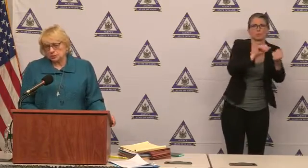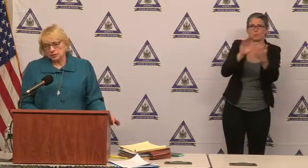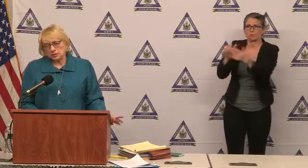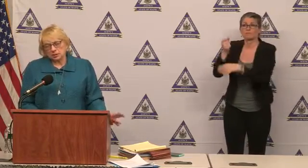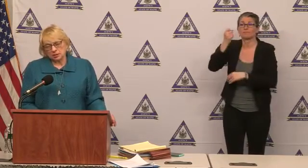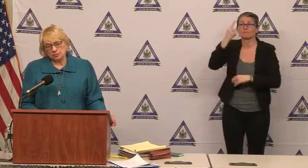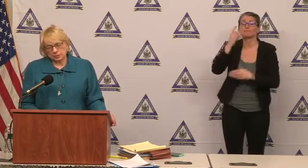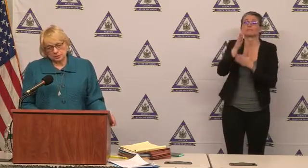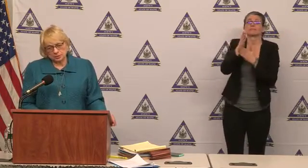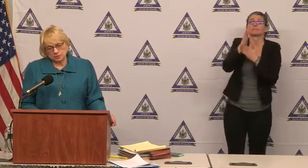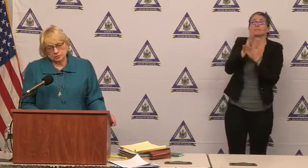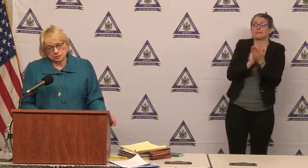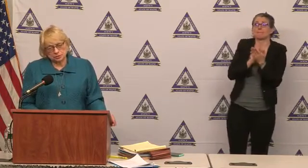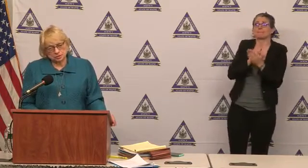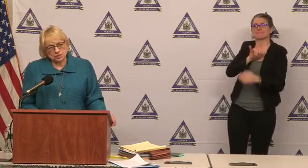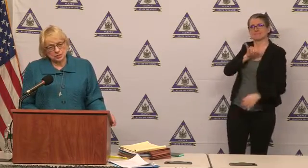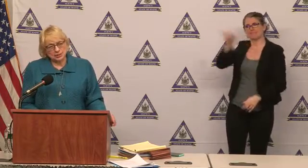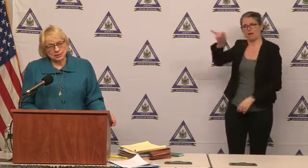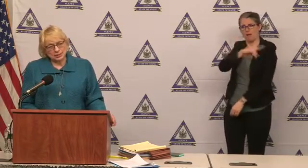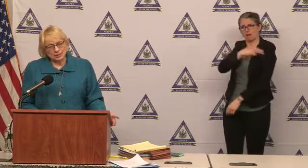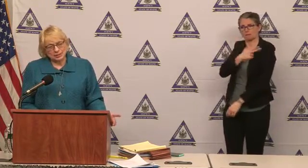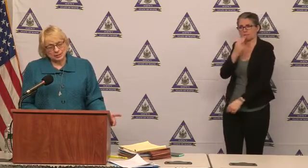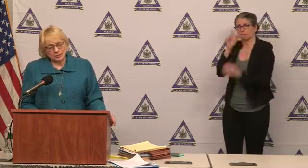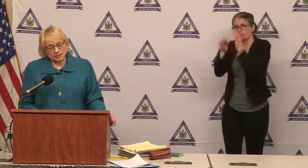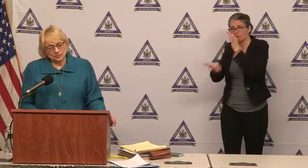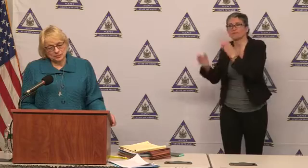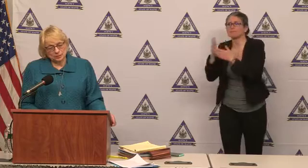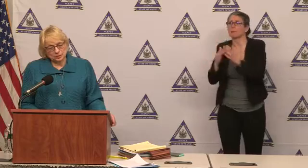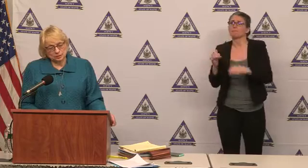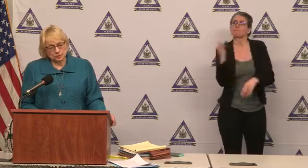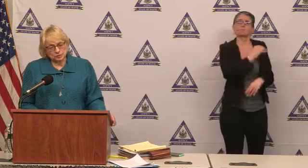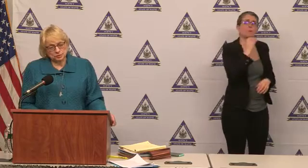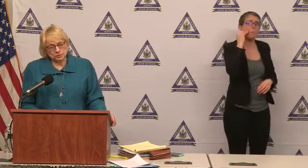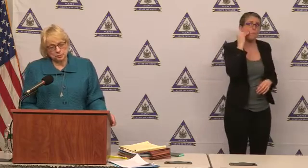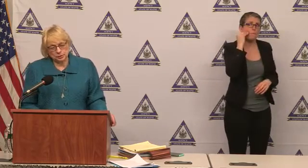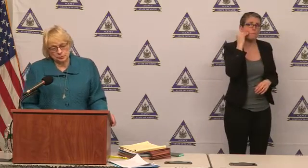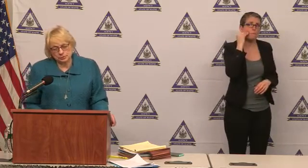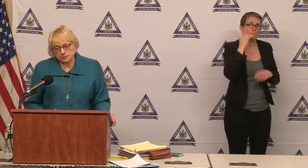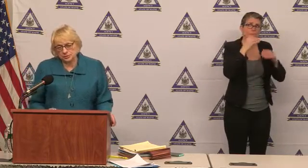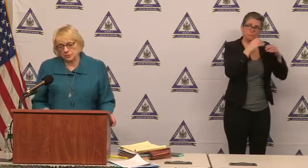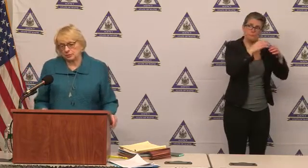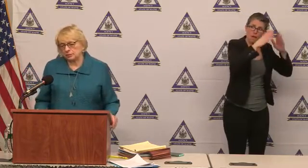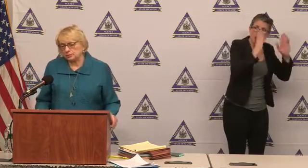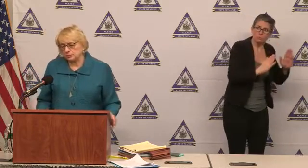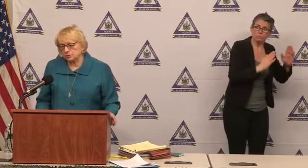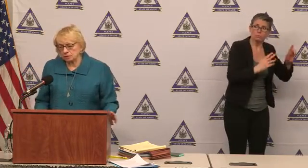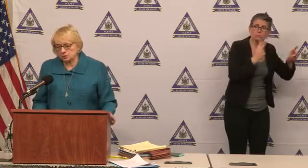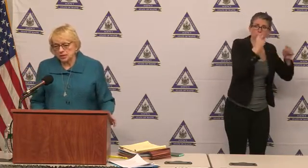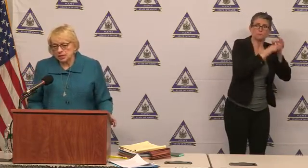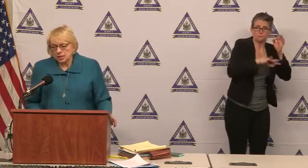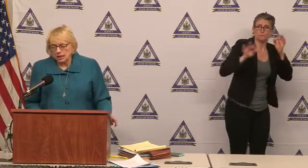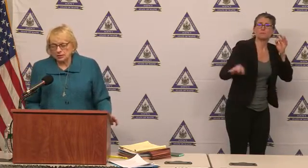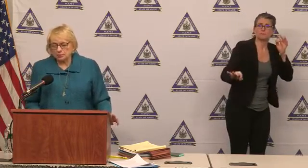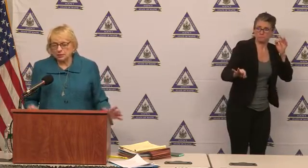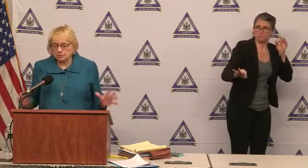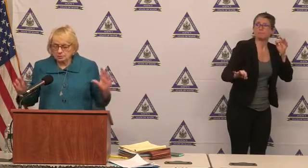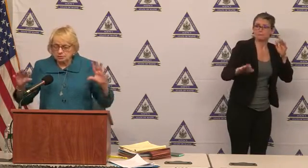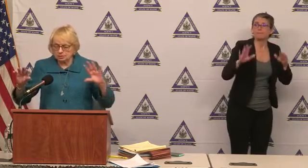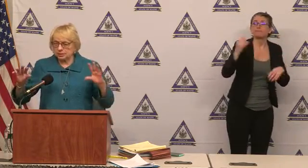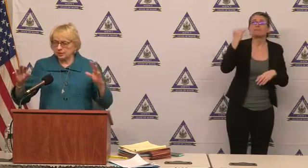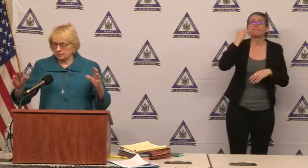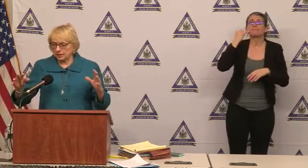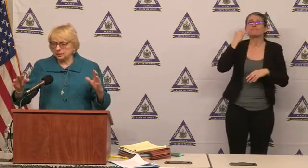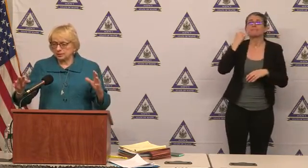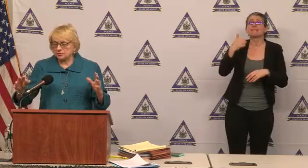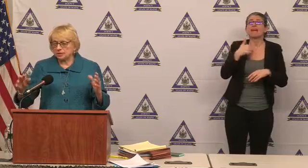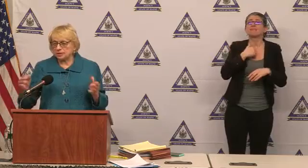used because of the restrictions on elective surgeries and appointments and procedures. And there are certain